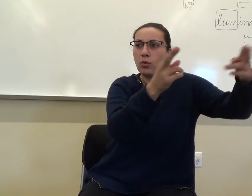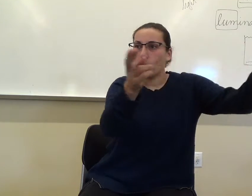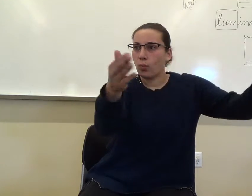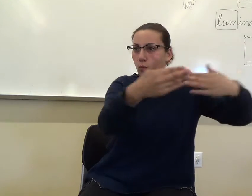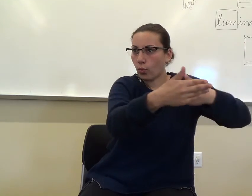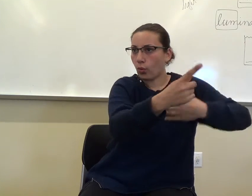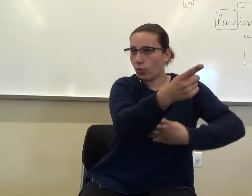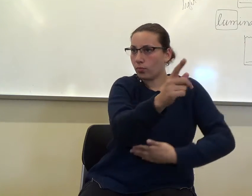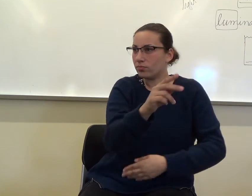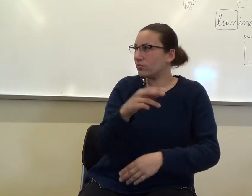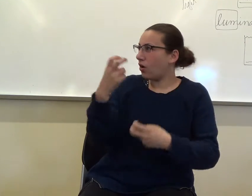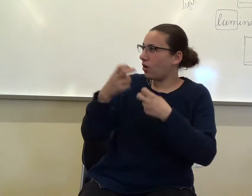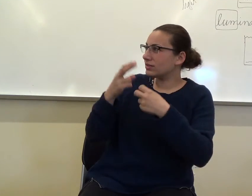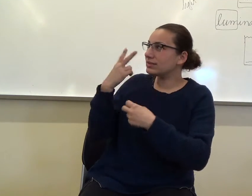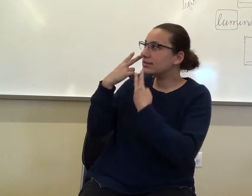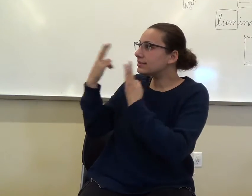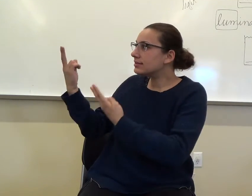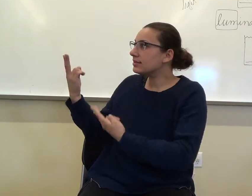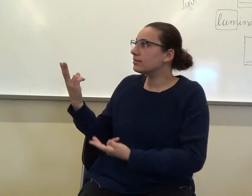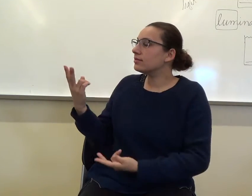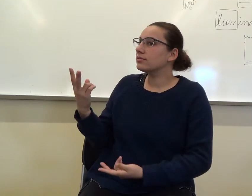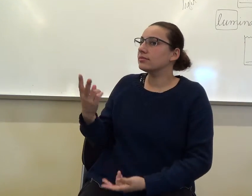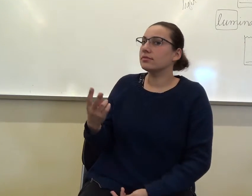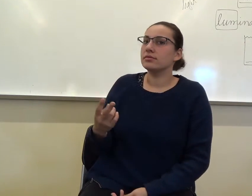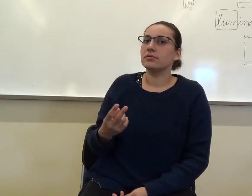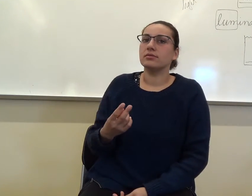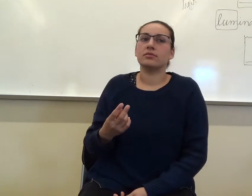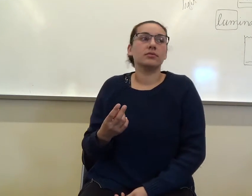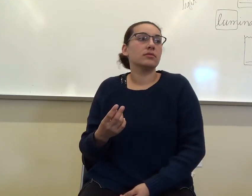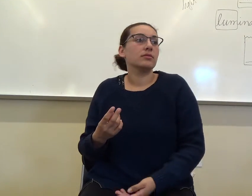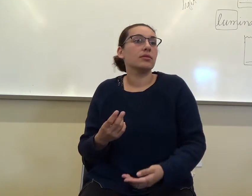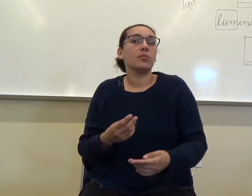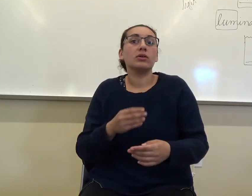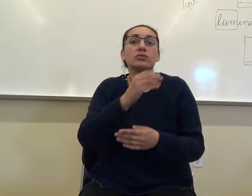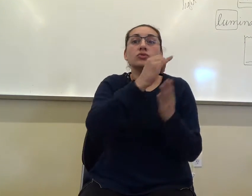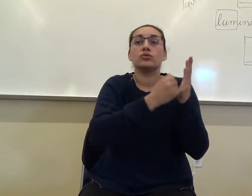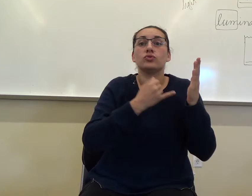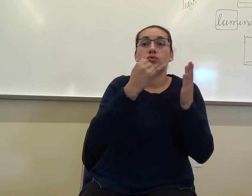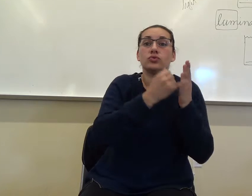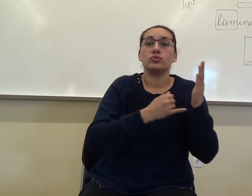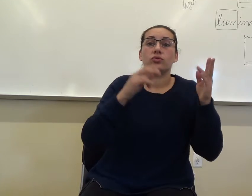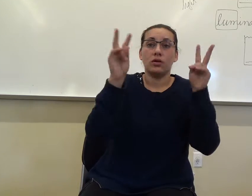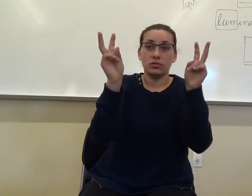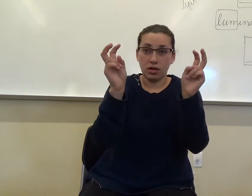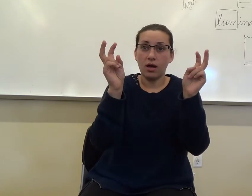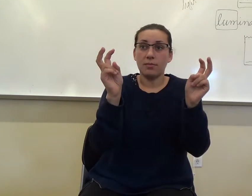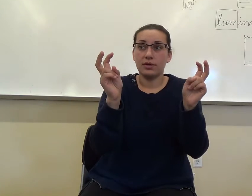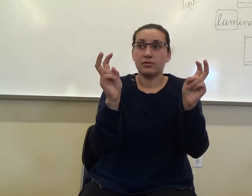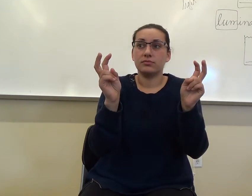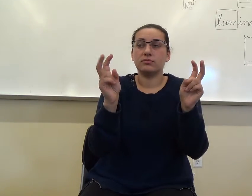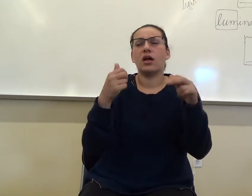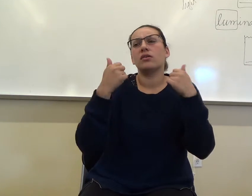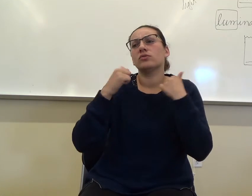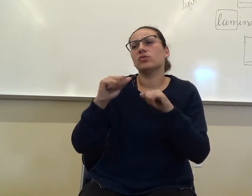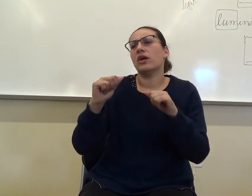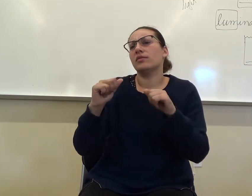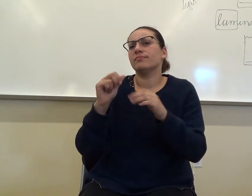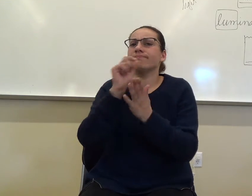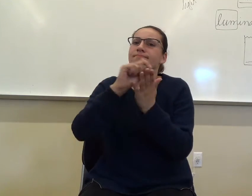to this week, what I was going to point out, I'll put the journal topic up here. I try to usually do that before class, but I got hung up with the reading